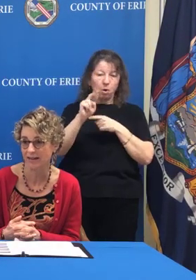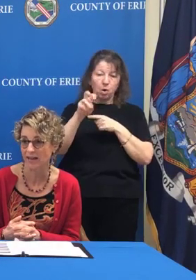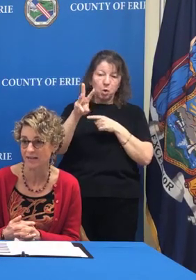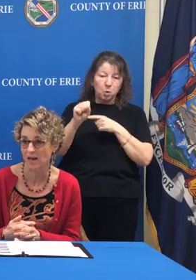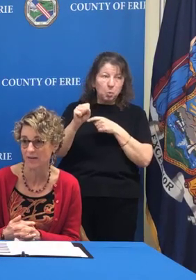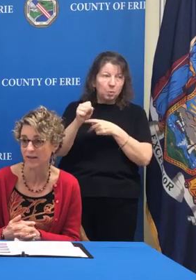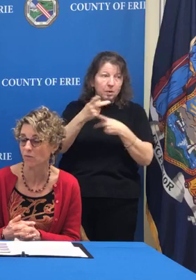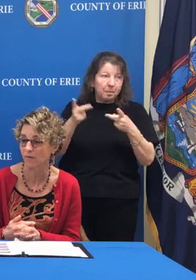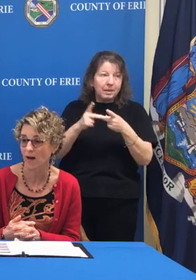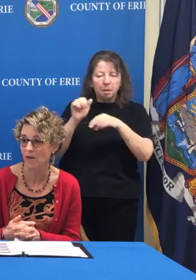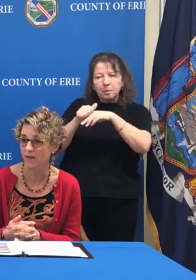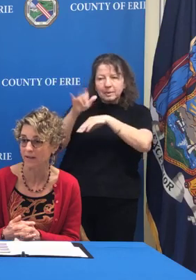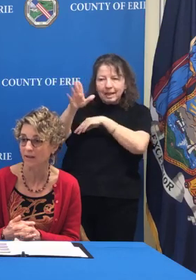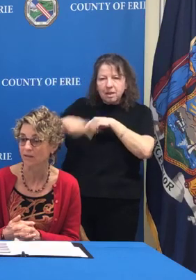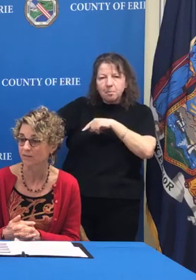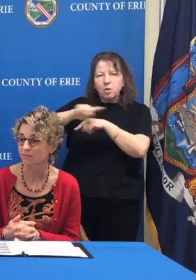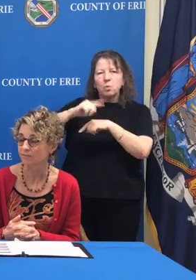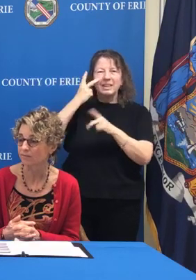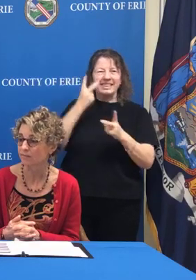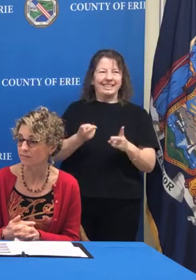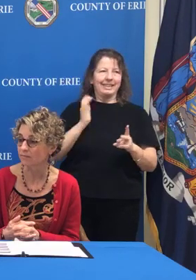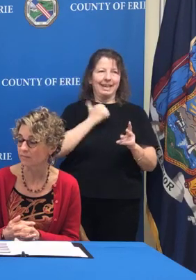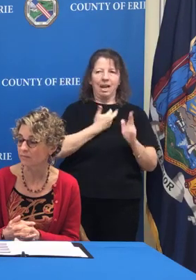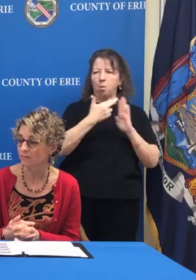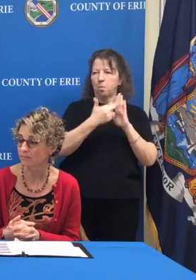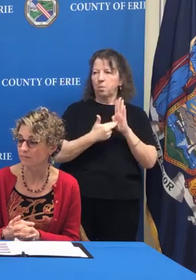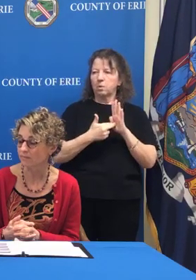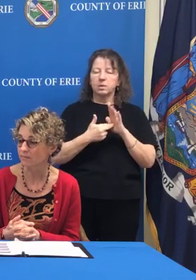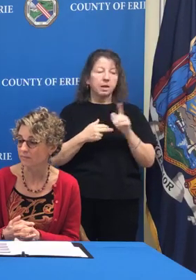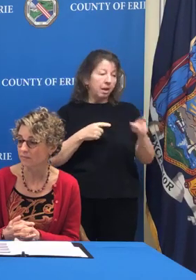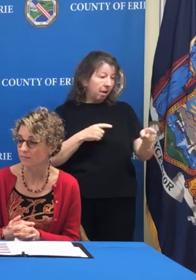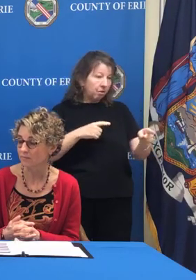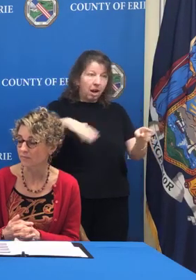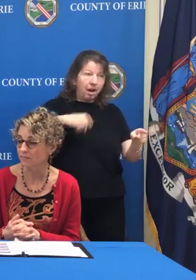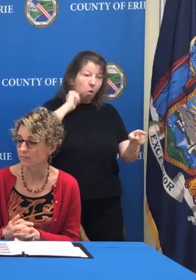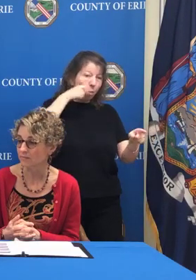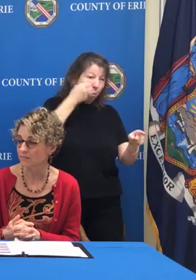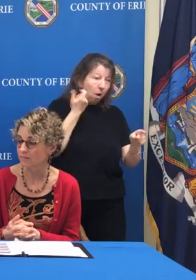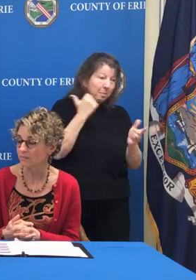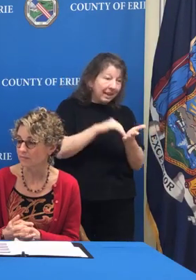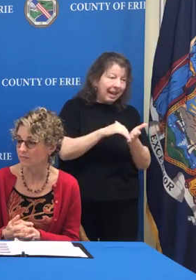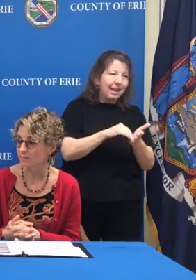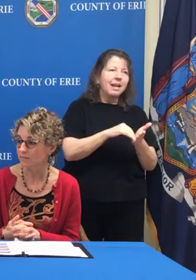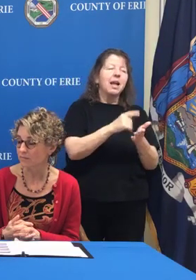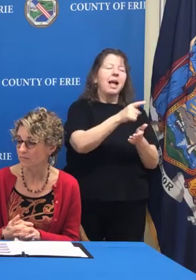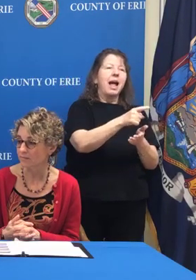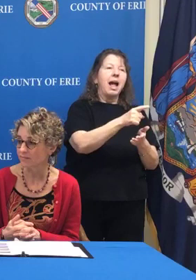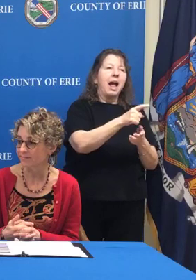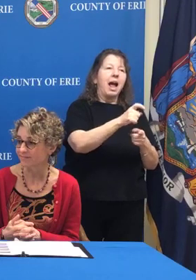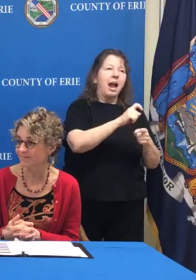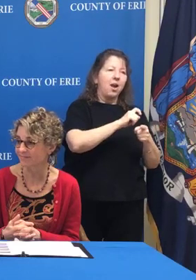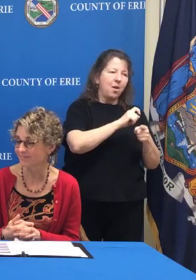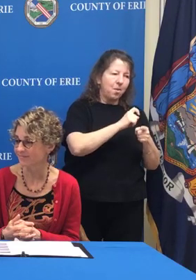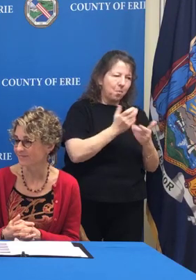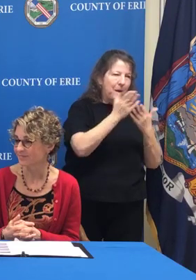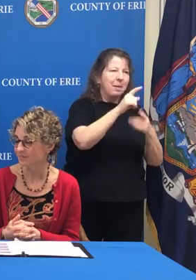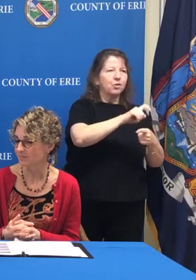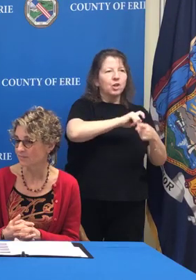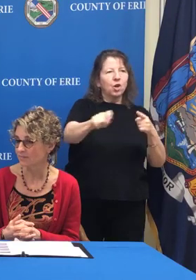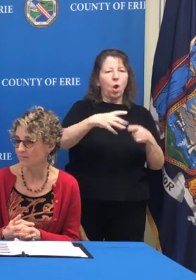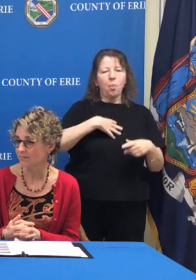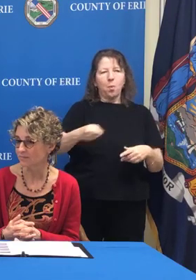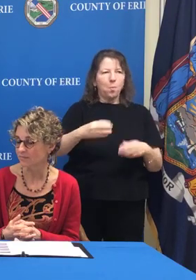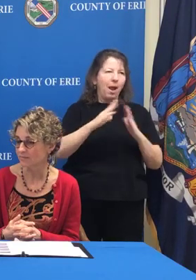the guidelines are that we're following. If she has not been swabbed yet, I recommend she call the White House, which keeps on telling people